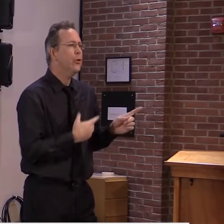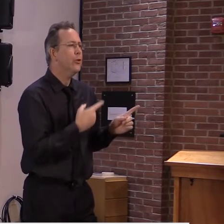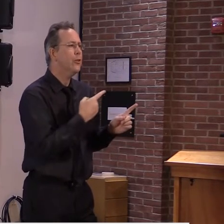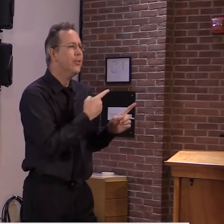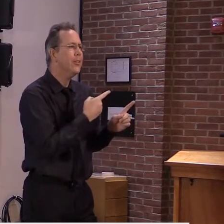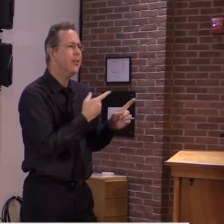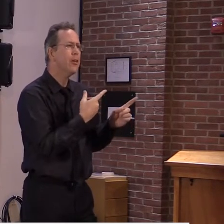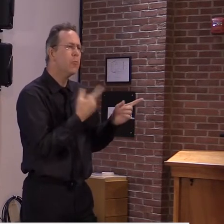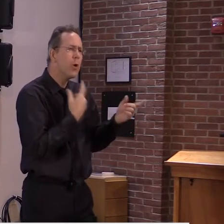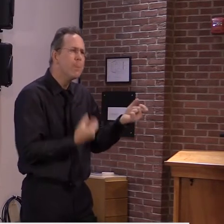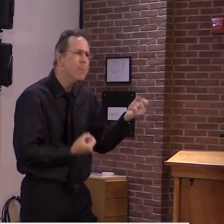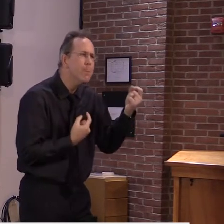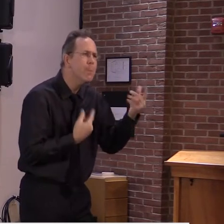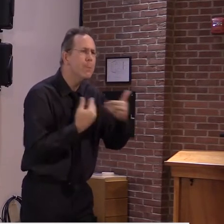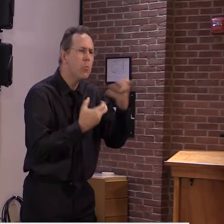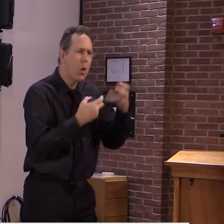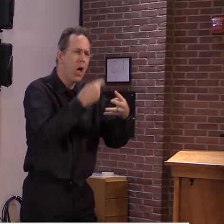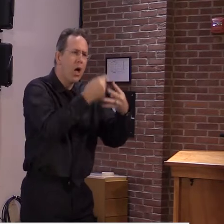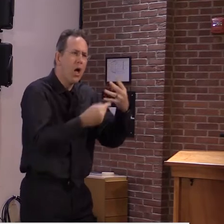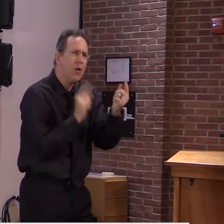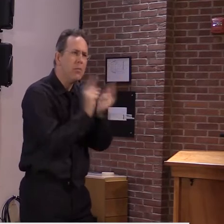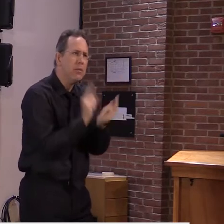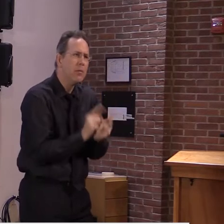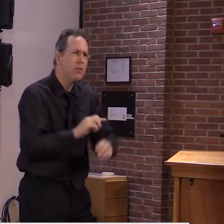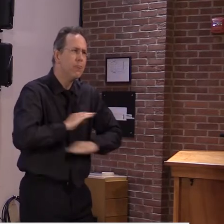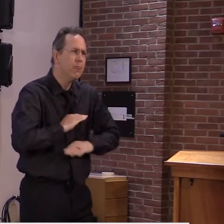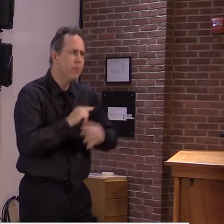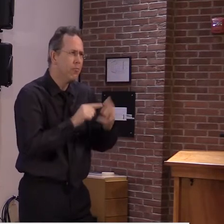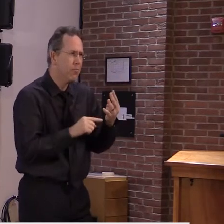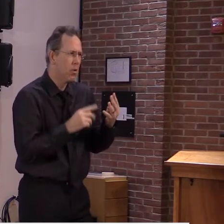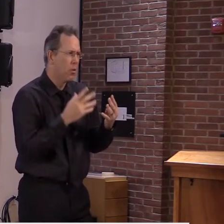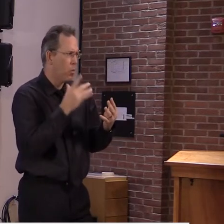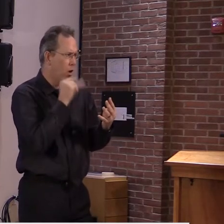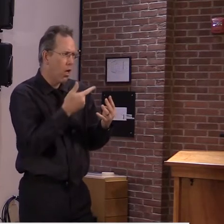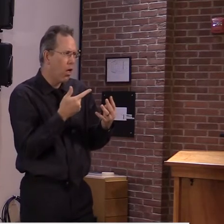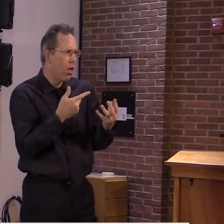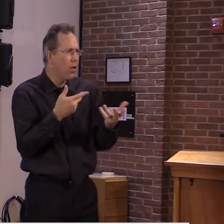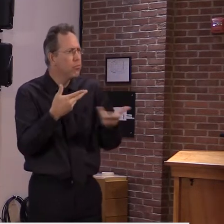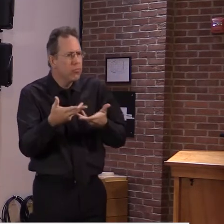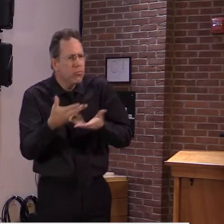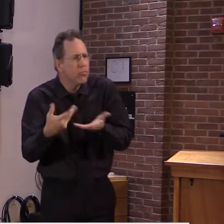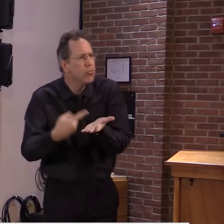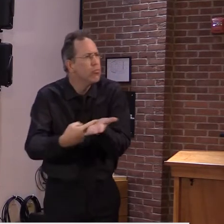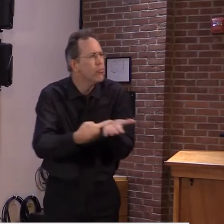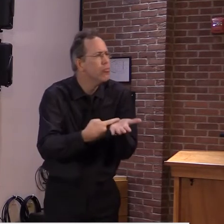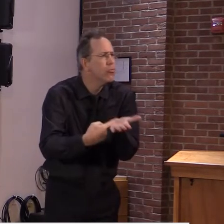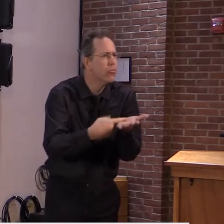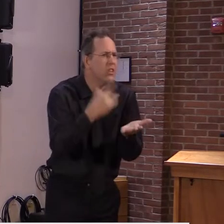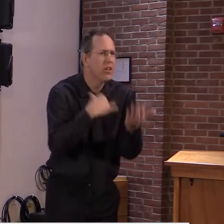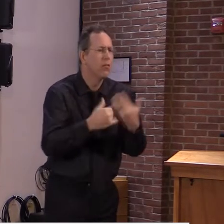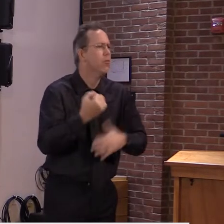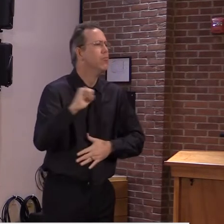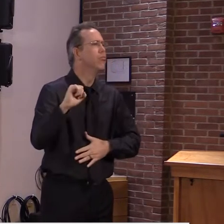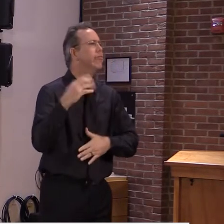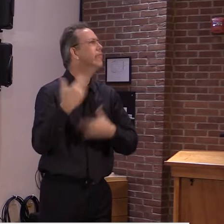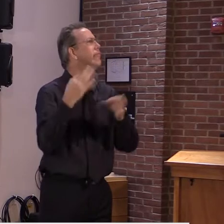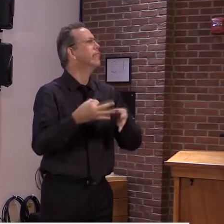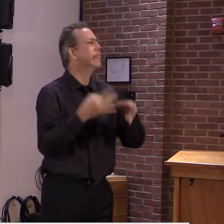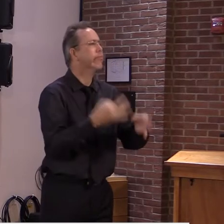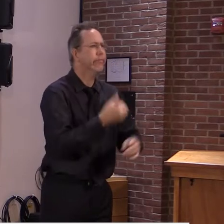he would have been at the table long before now and not just sit idly by watching the action taking